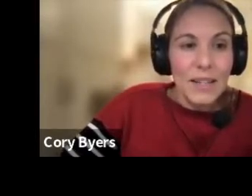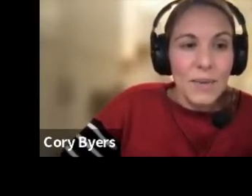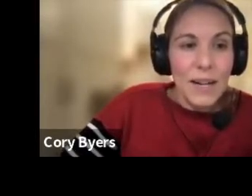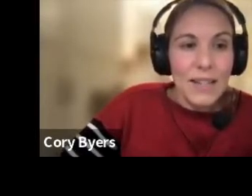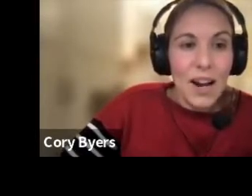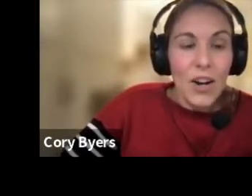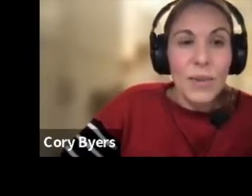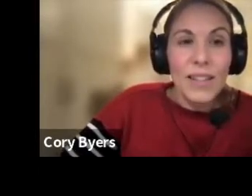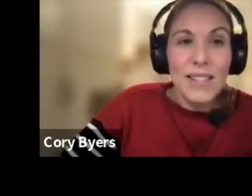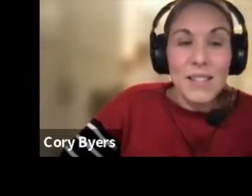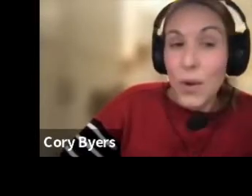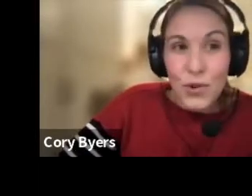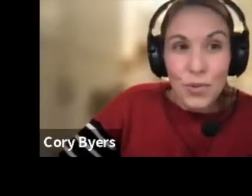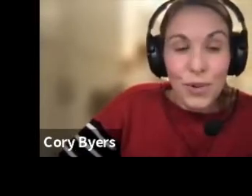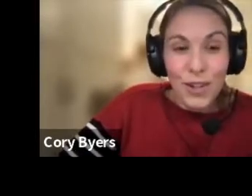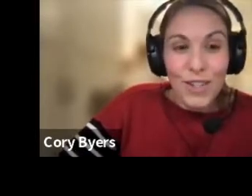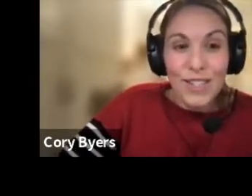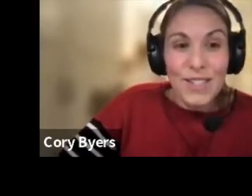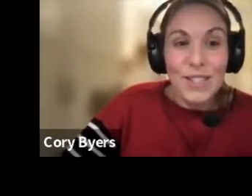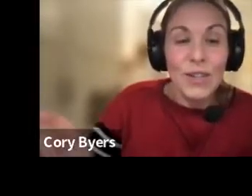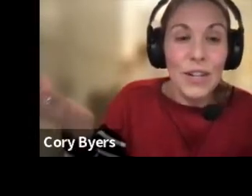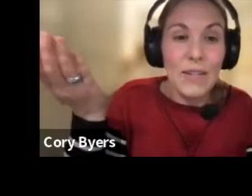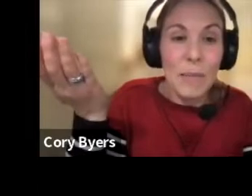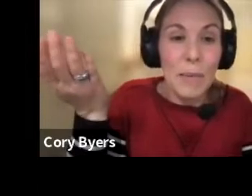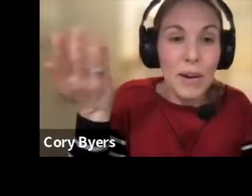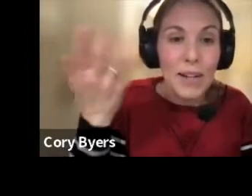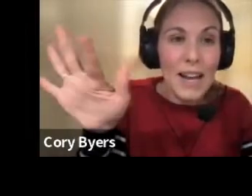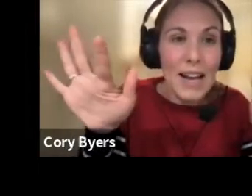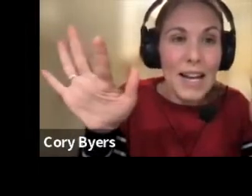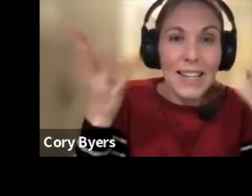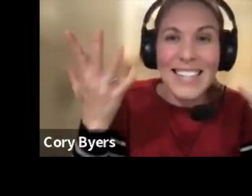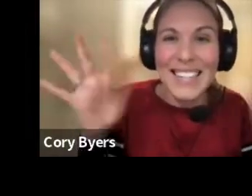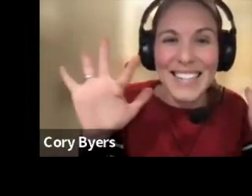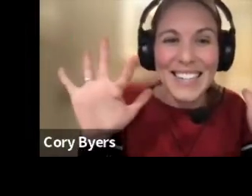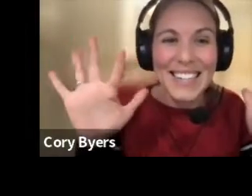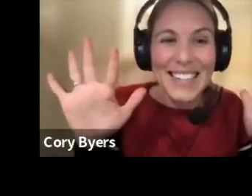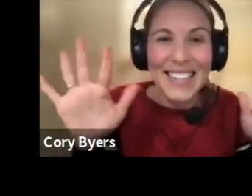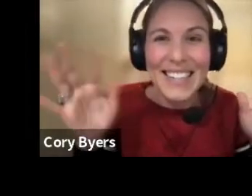The next ones are really social words. So do you guys remember all done?